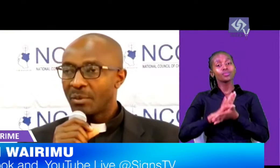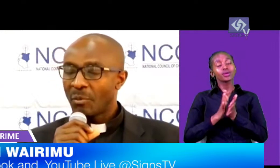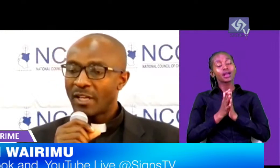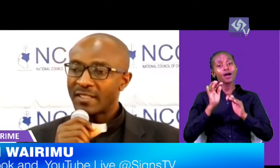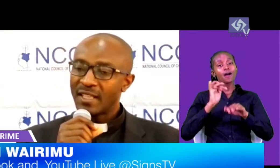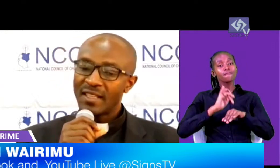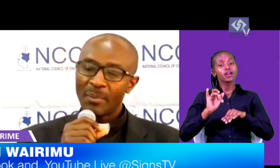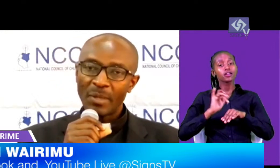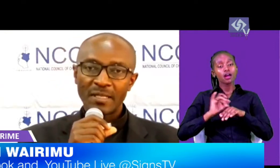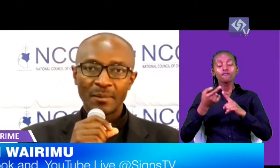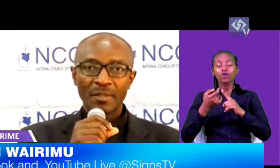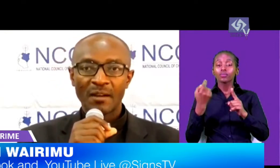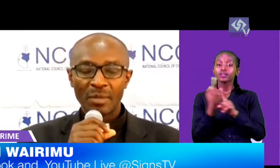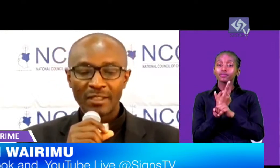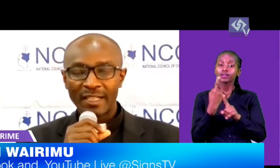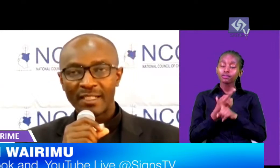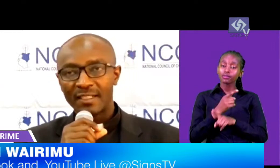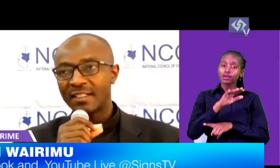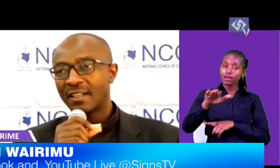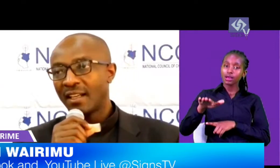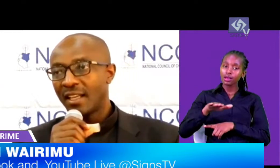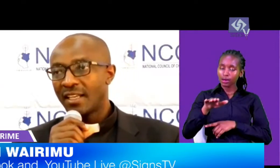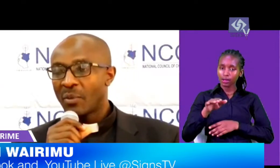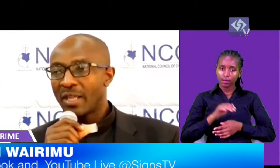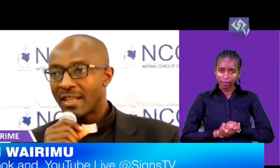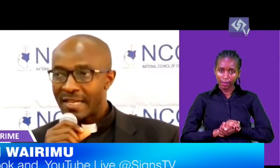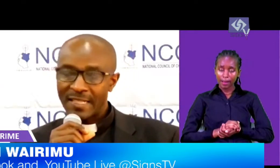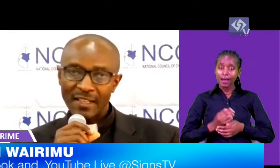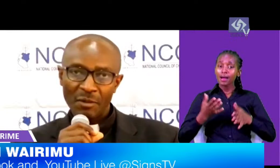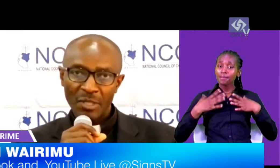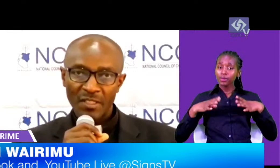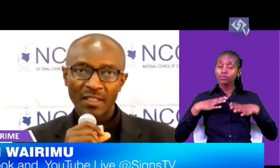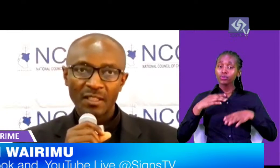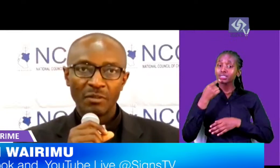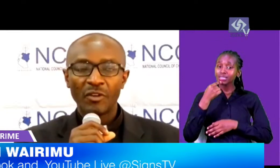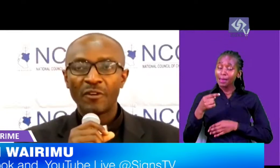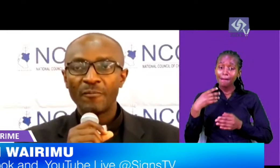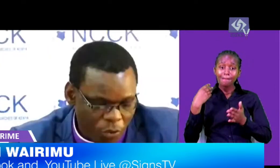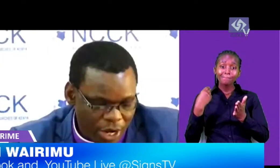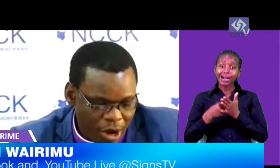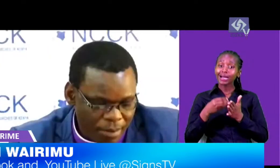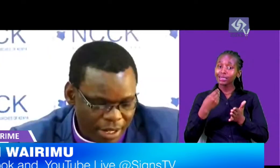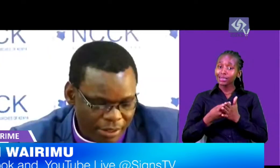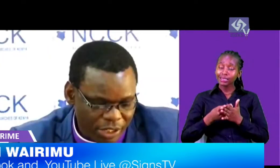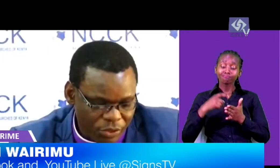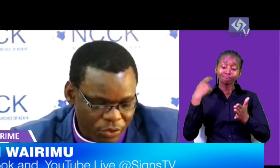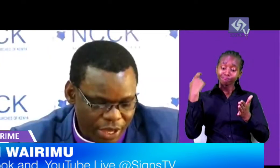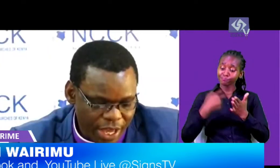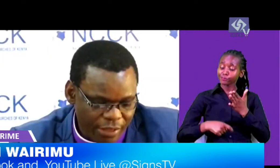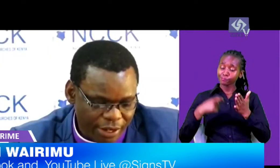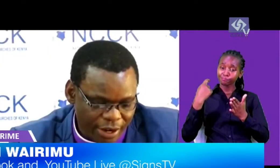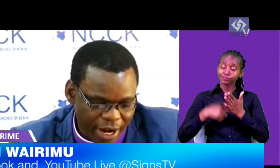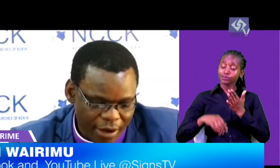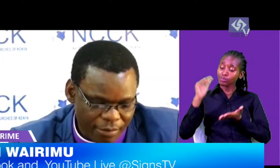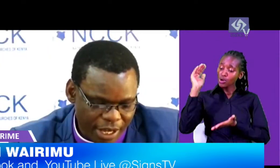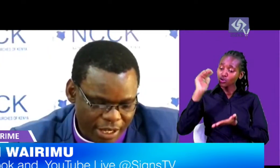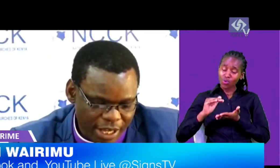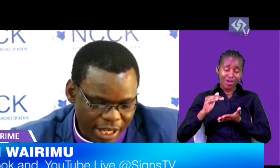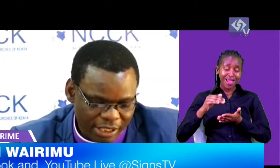people are saying their payslips have been raided in a way that has never been seen before. We now plead that you hear the cry of